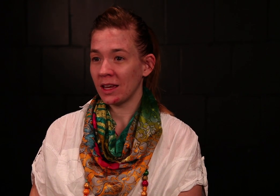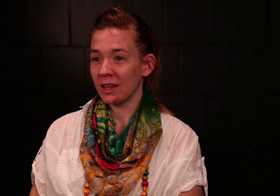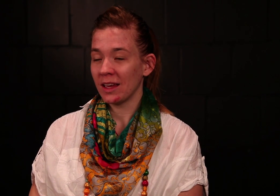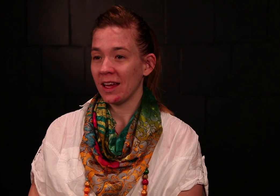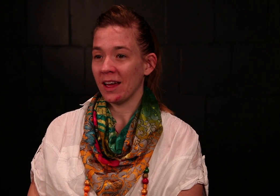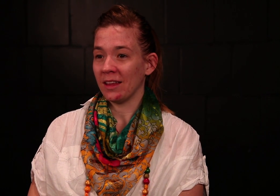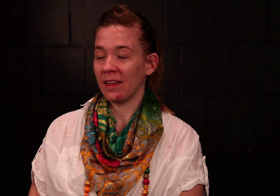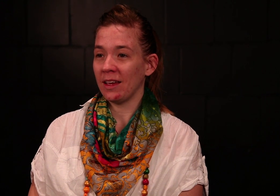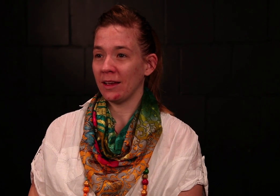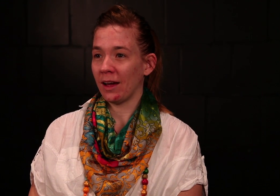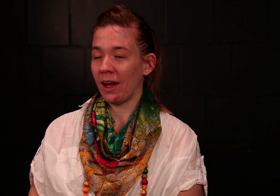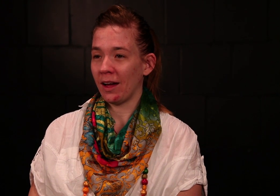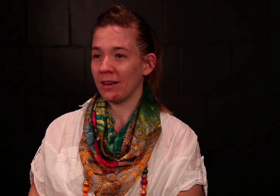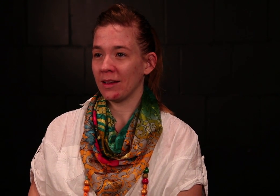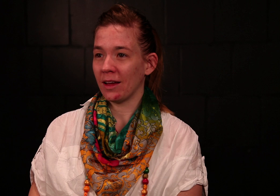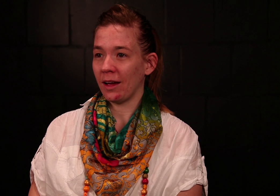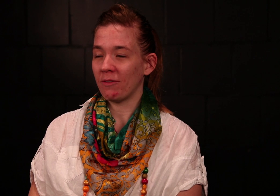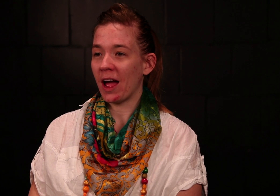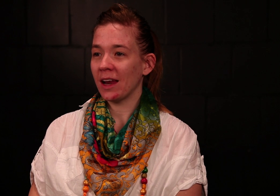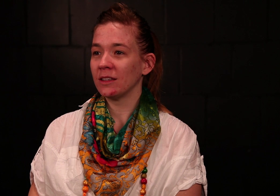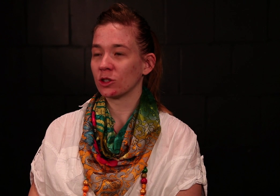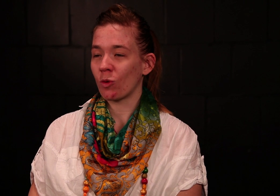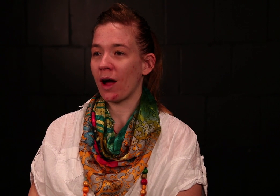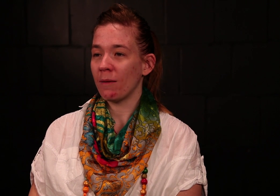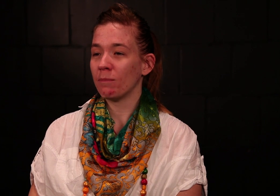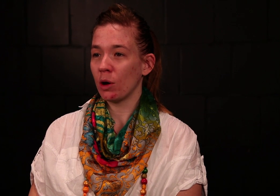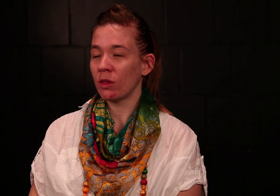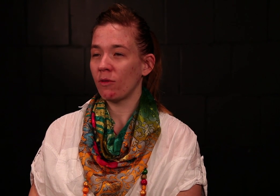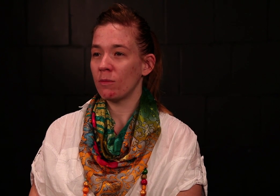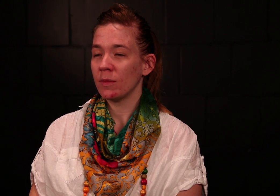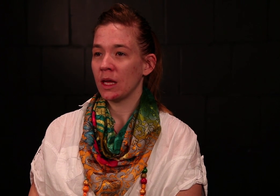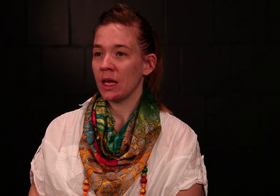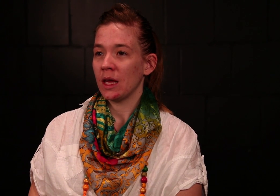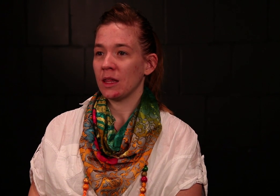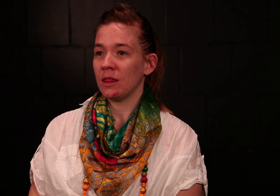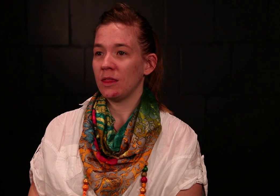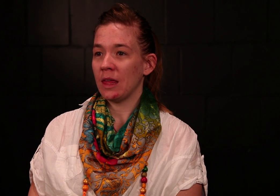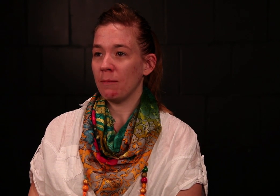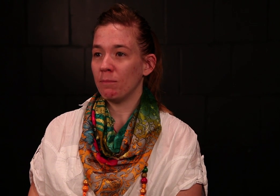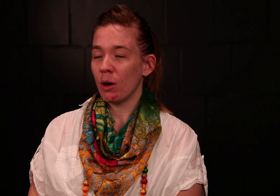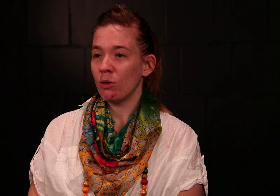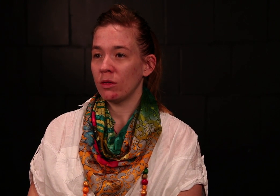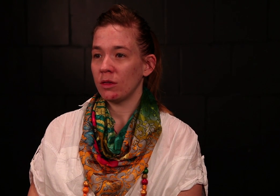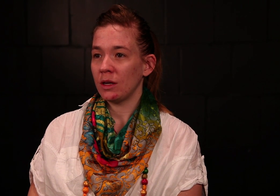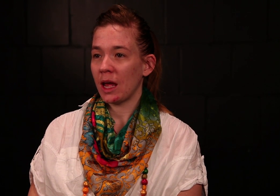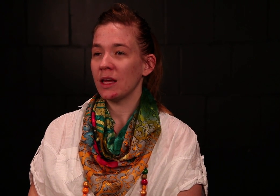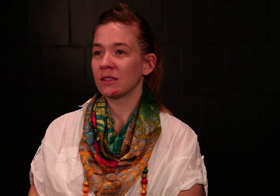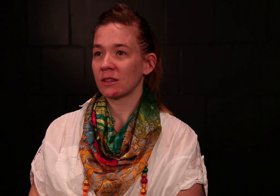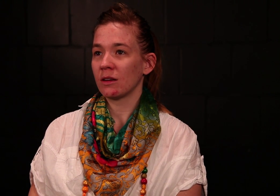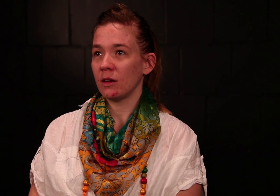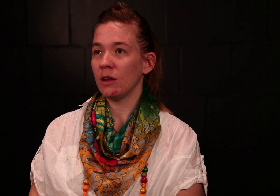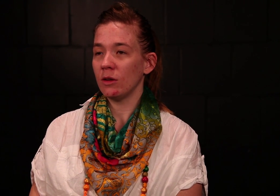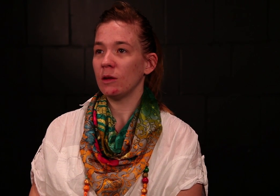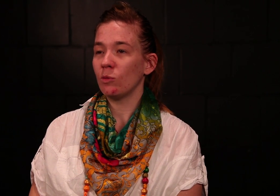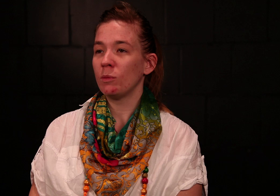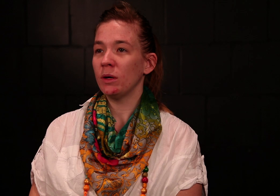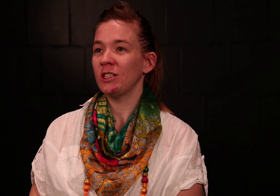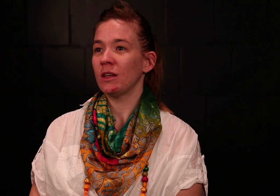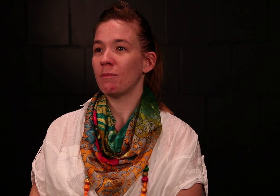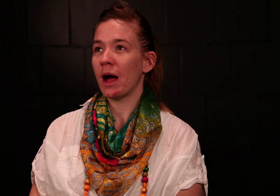rattlesnake. If I had to describe both of them, they both taste, it would put you in the